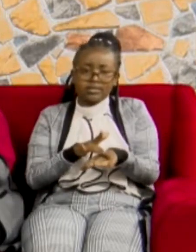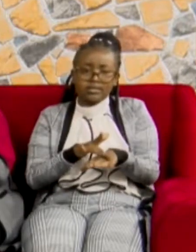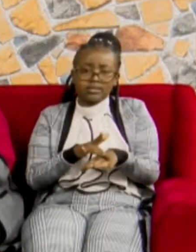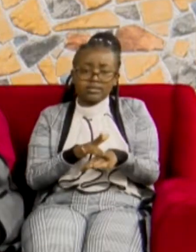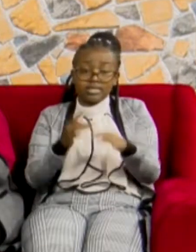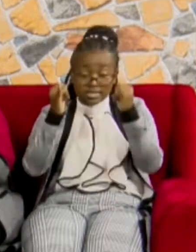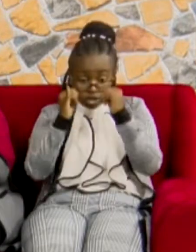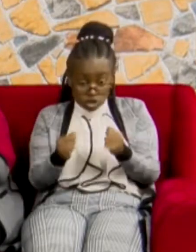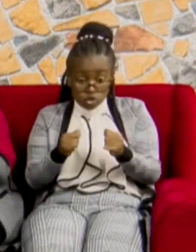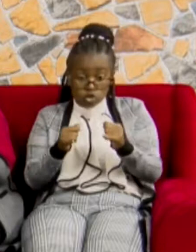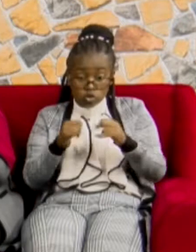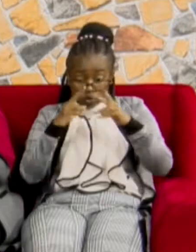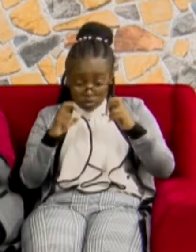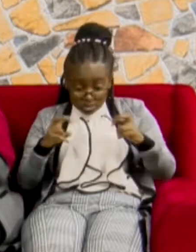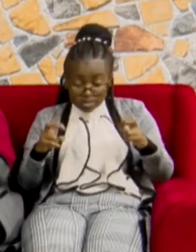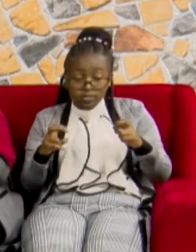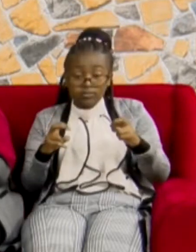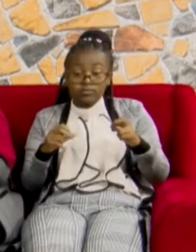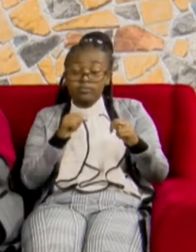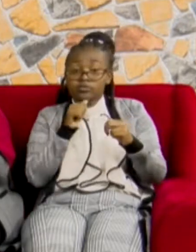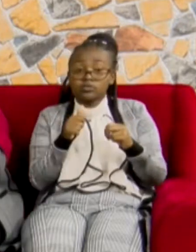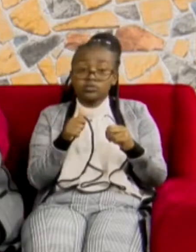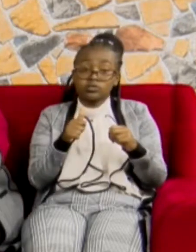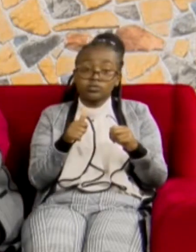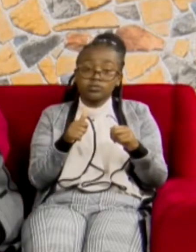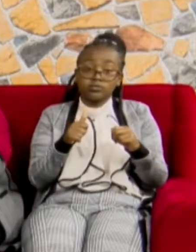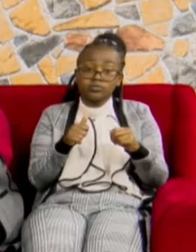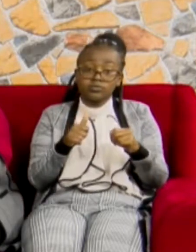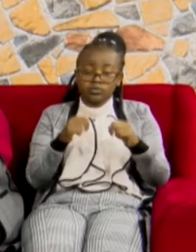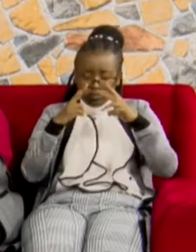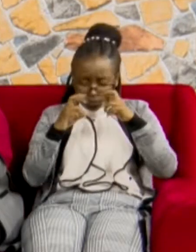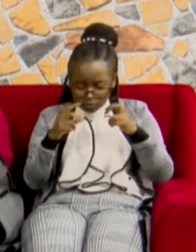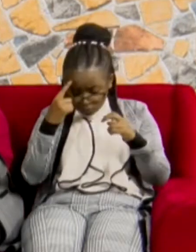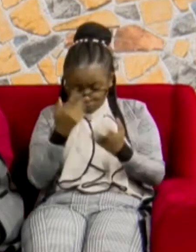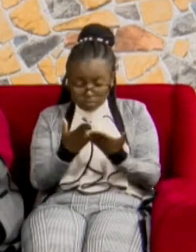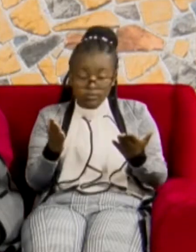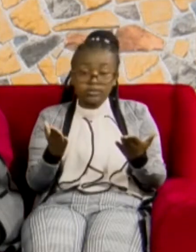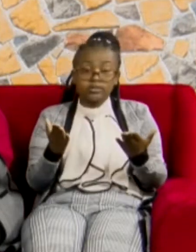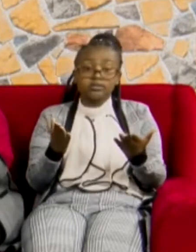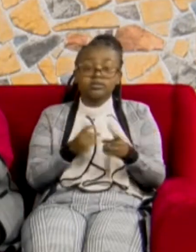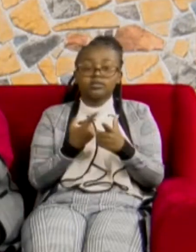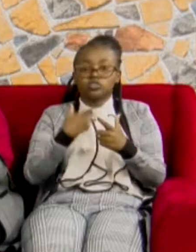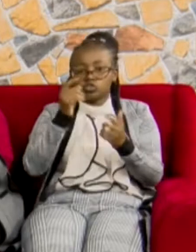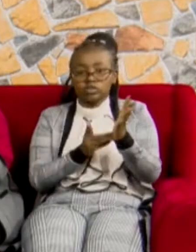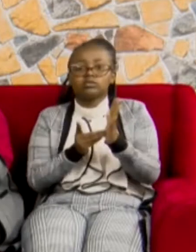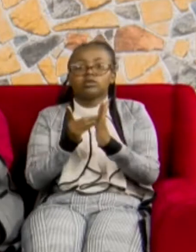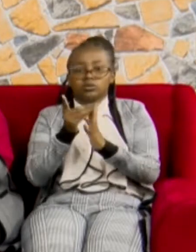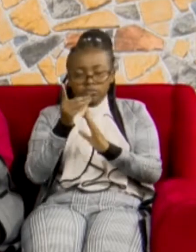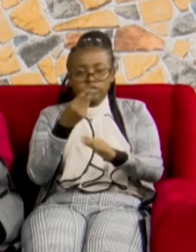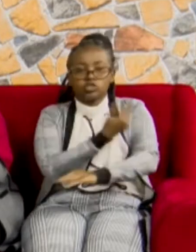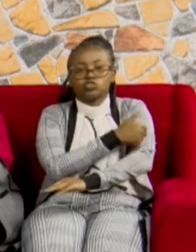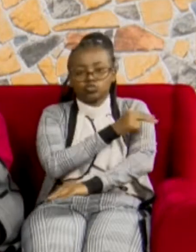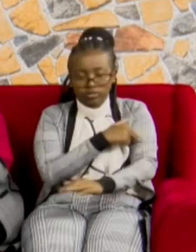new test that it's a screener. It's not, so you can screen for something and then go to the developmental pediatrician to